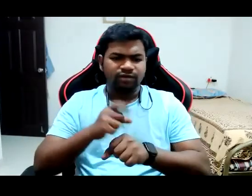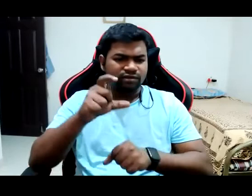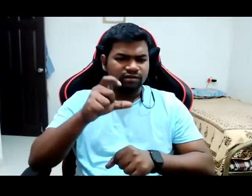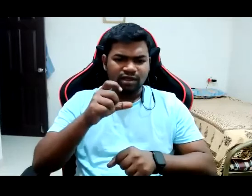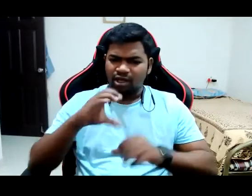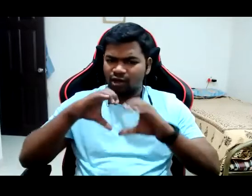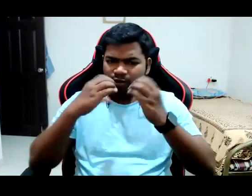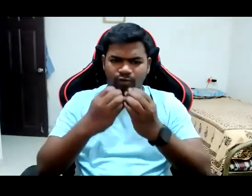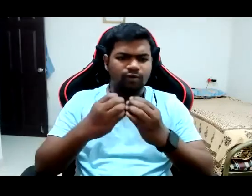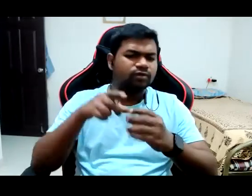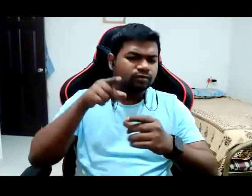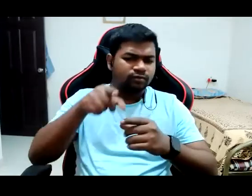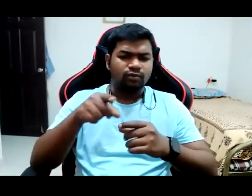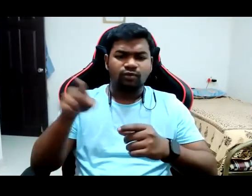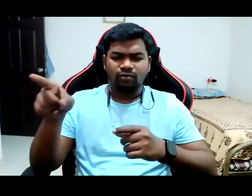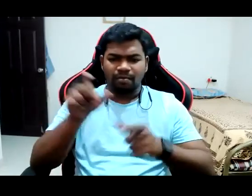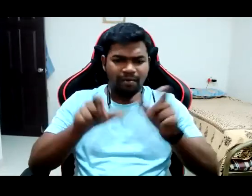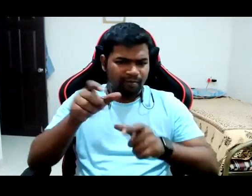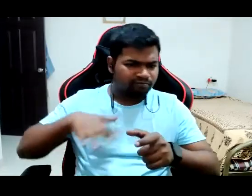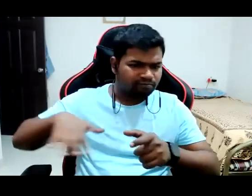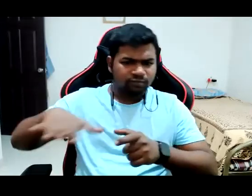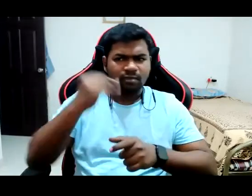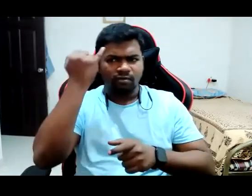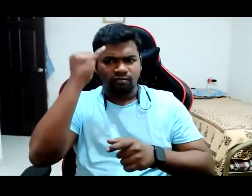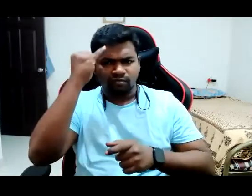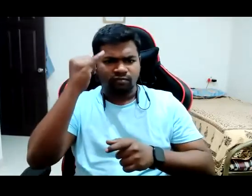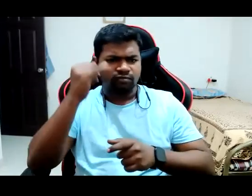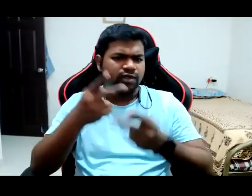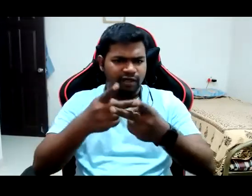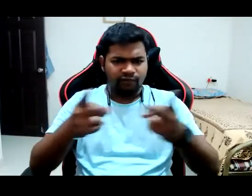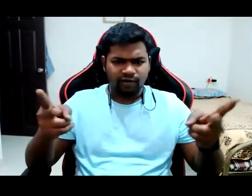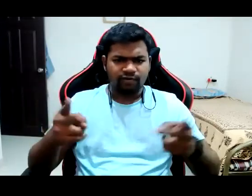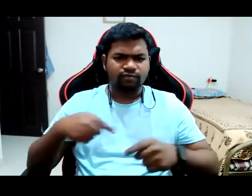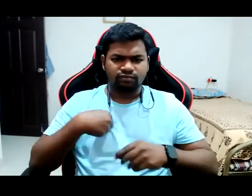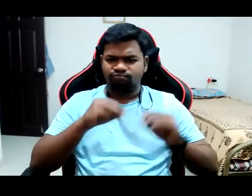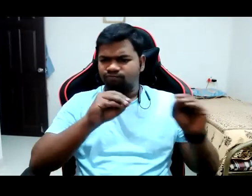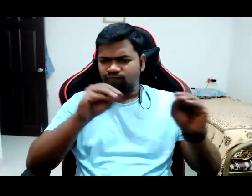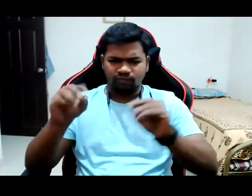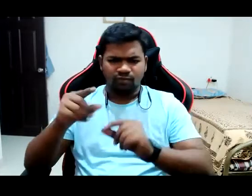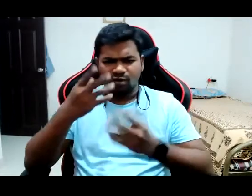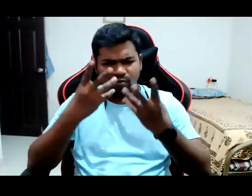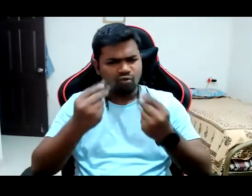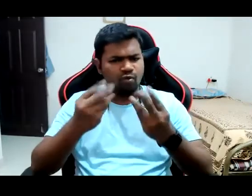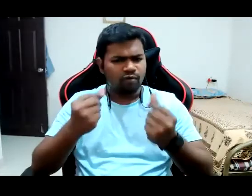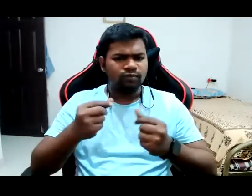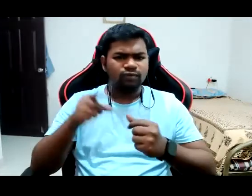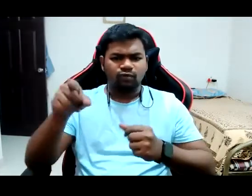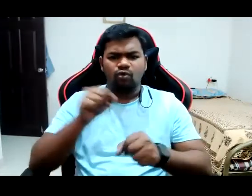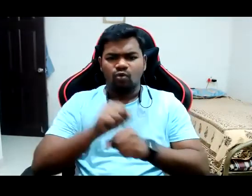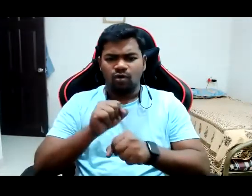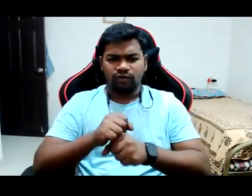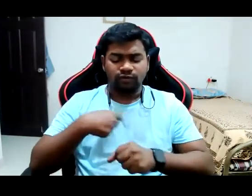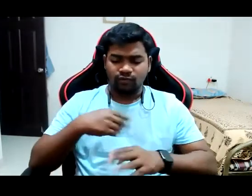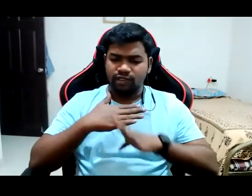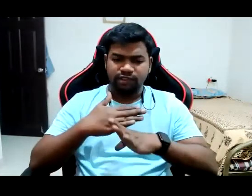was for you to kind of like come up with these ideas organically, and we not kind of feeding in problem statements for you to work on. We will share